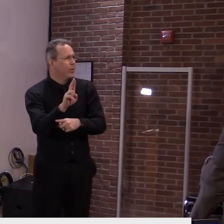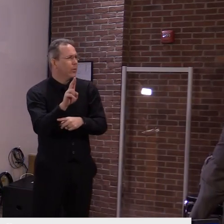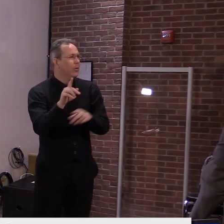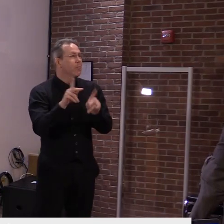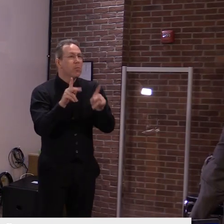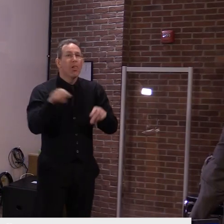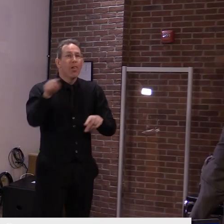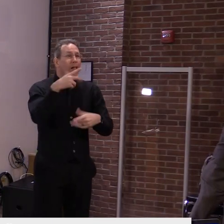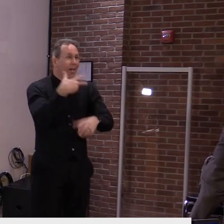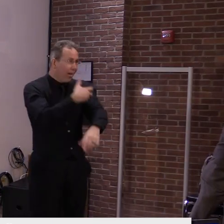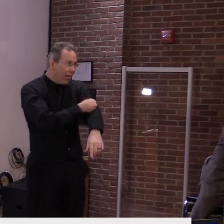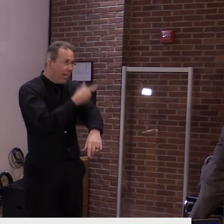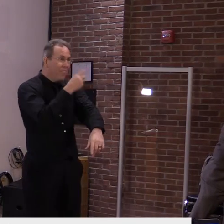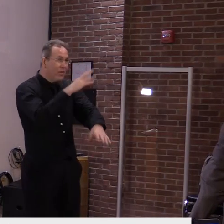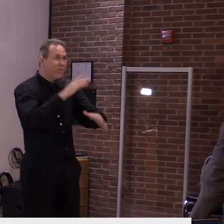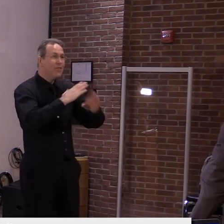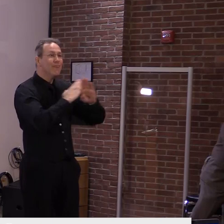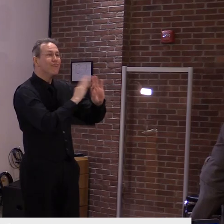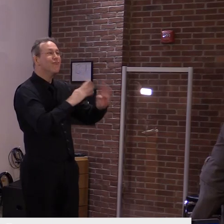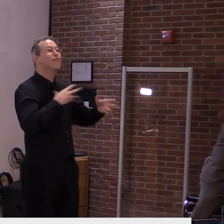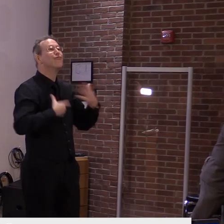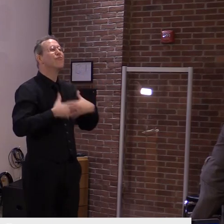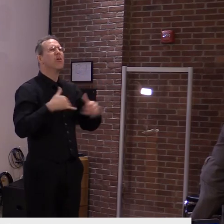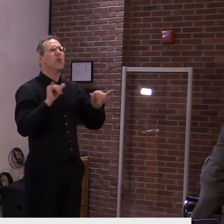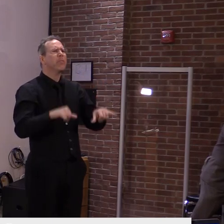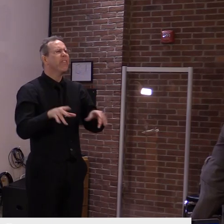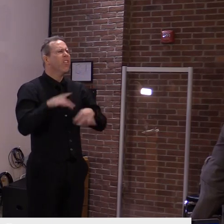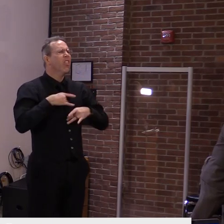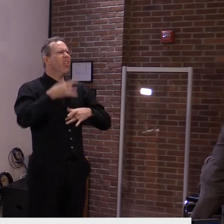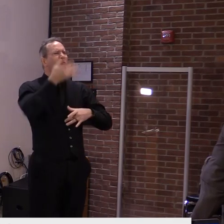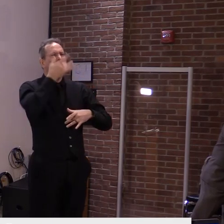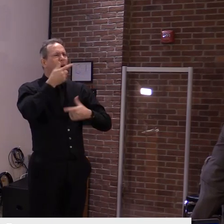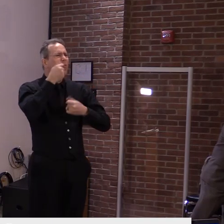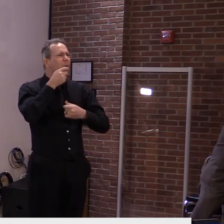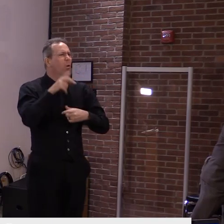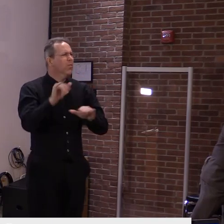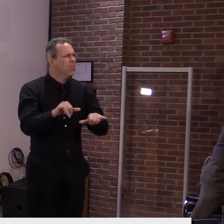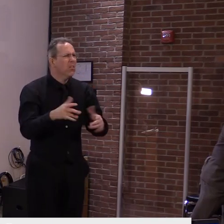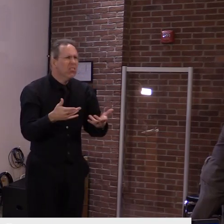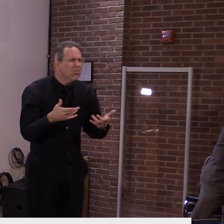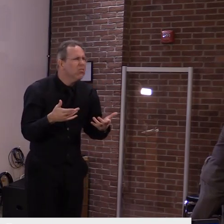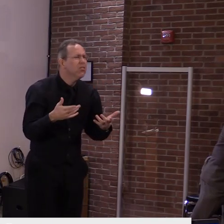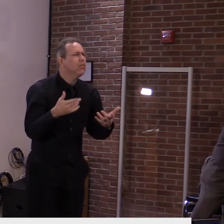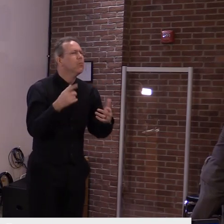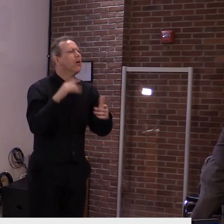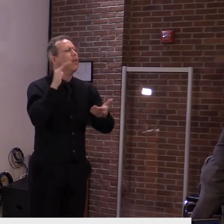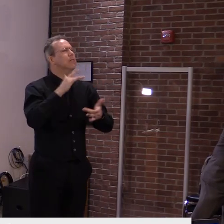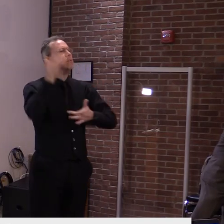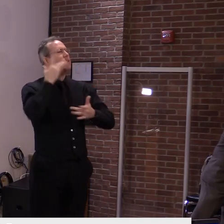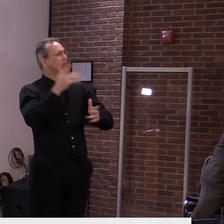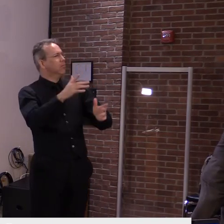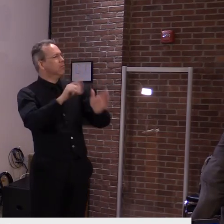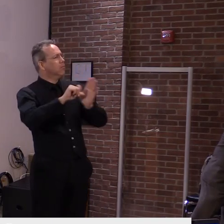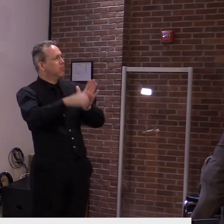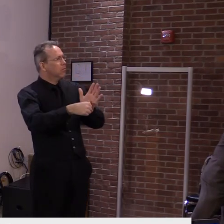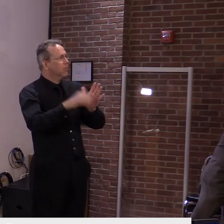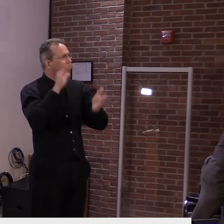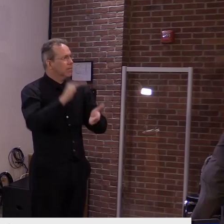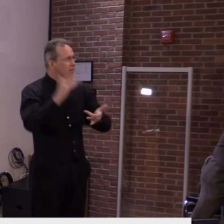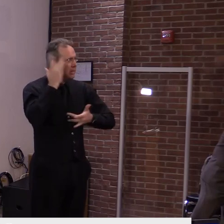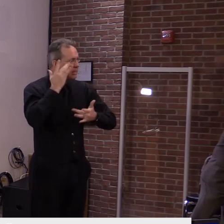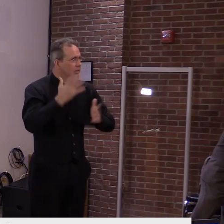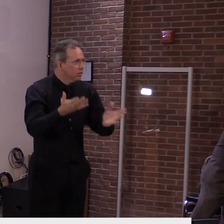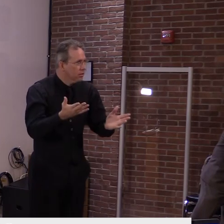get a milder form of the flu. Other people won't have gotten vaccinated at all and may get symptoms compatible with the